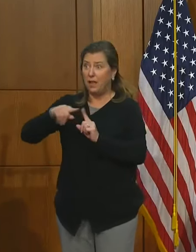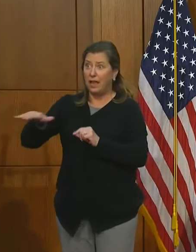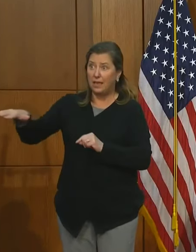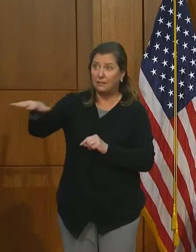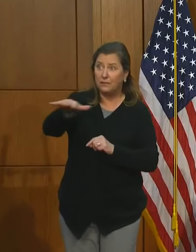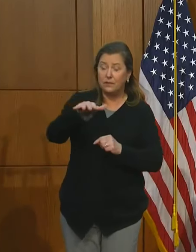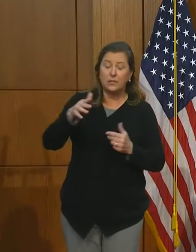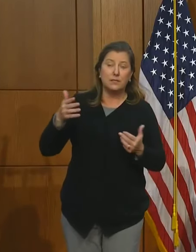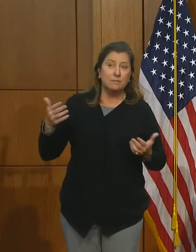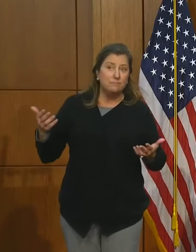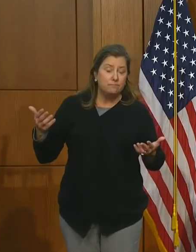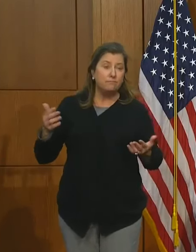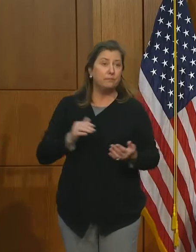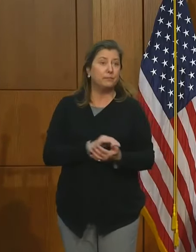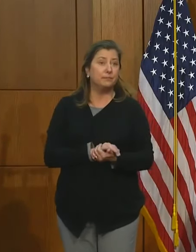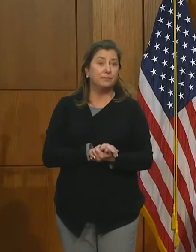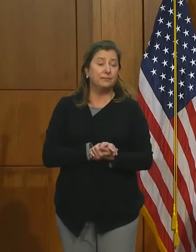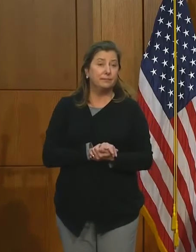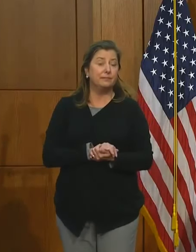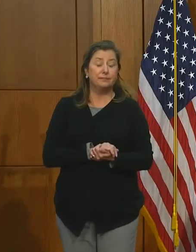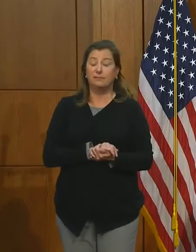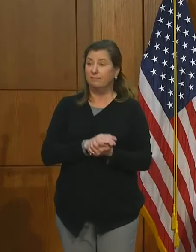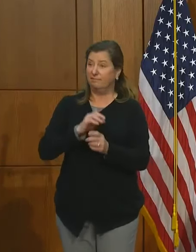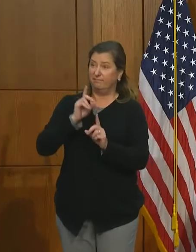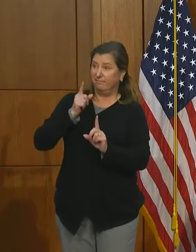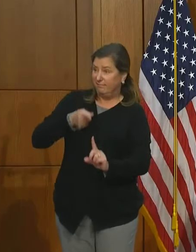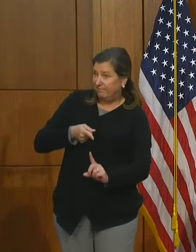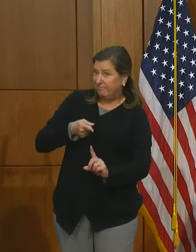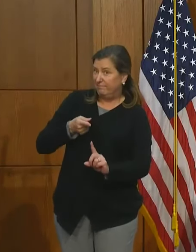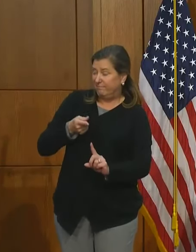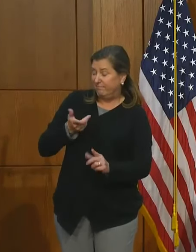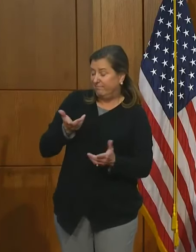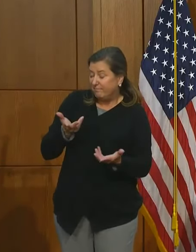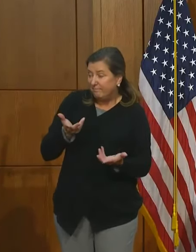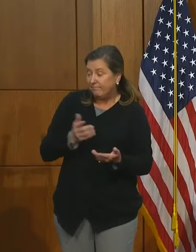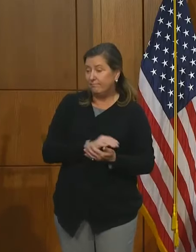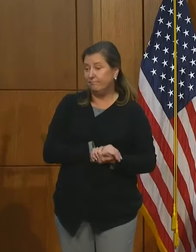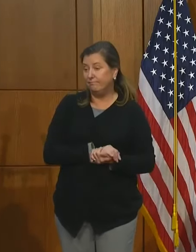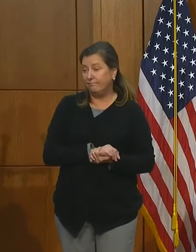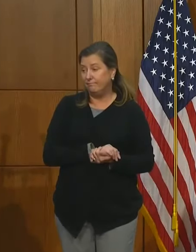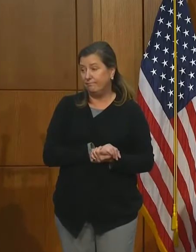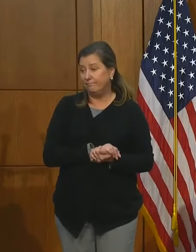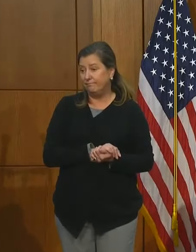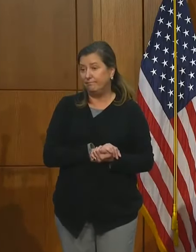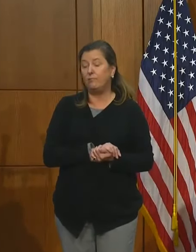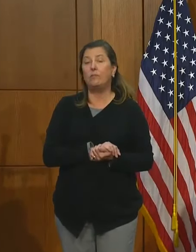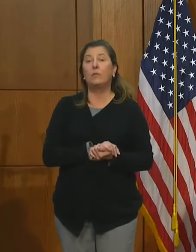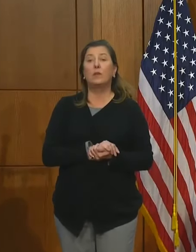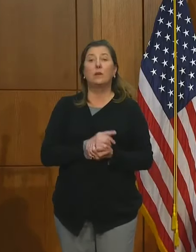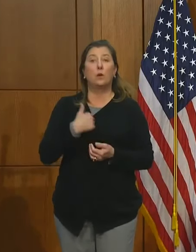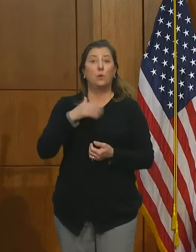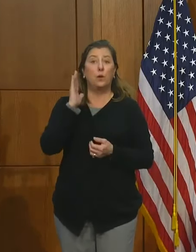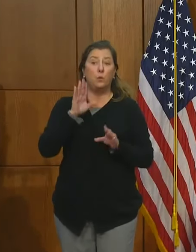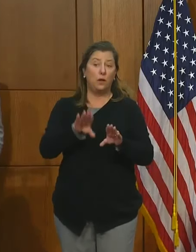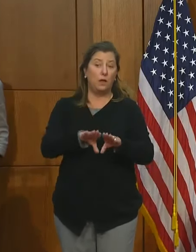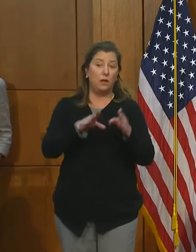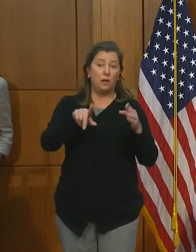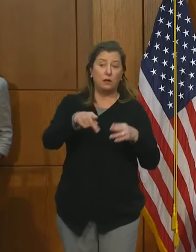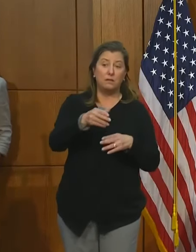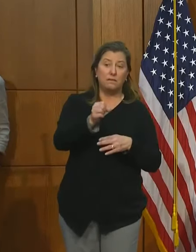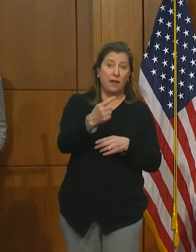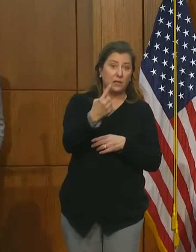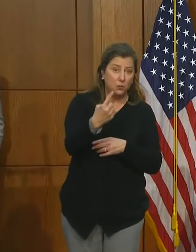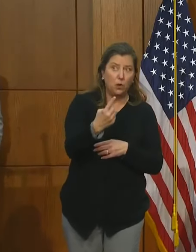there? And the bottom line to that is that we are going into phase one because we have